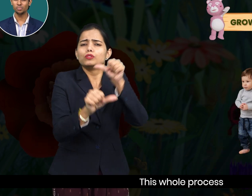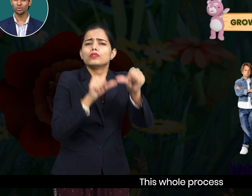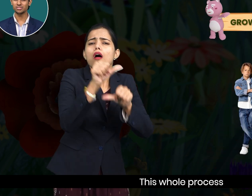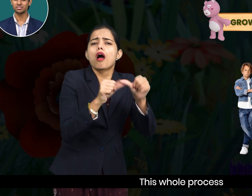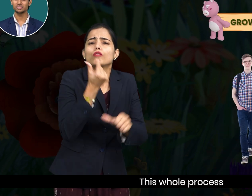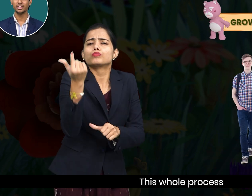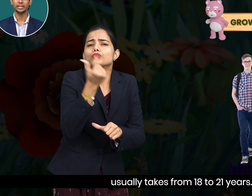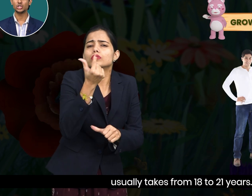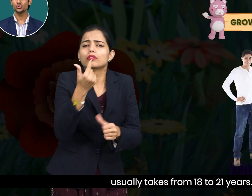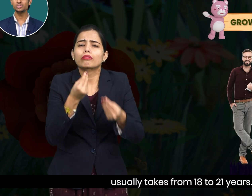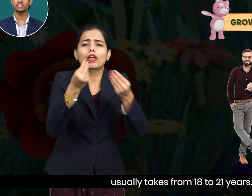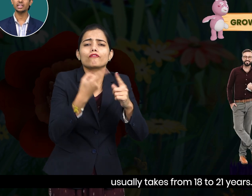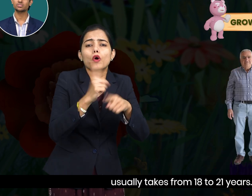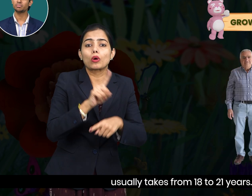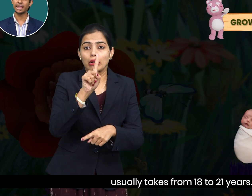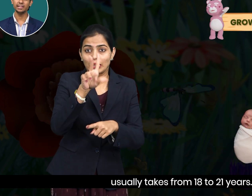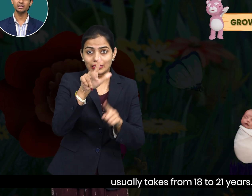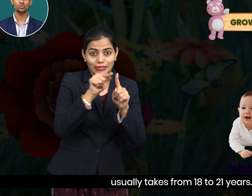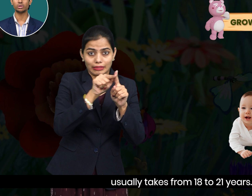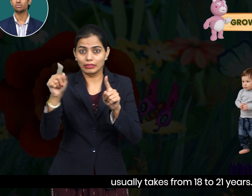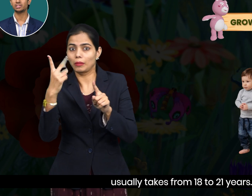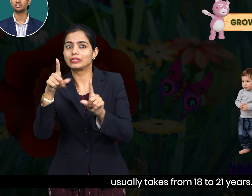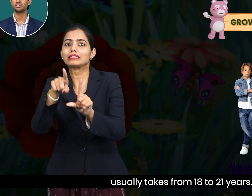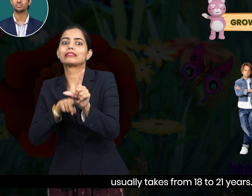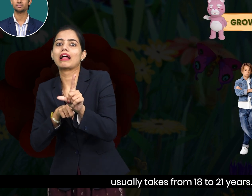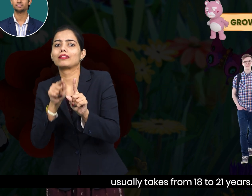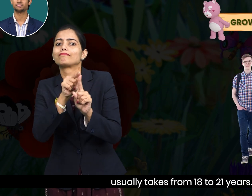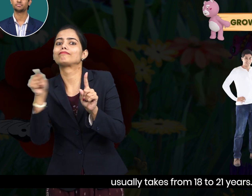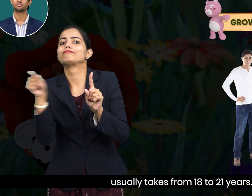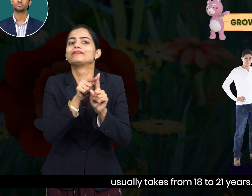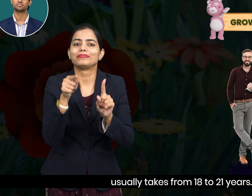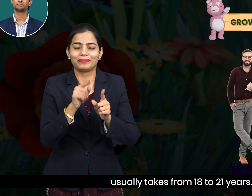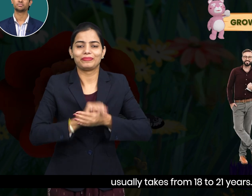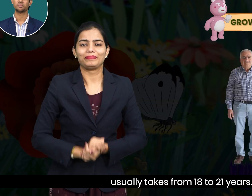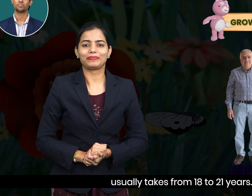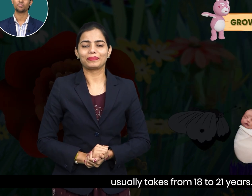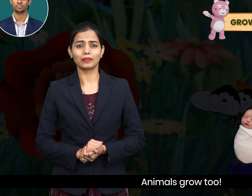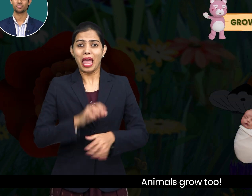This whole process usually takes from 18 to 21 years.